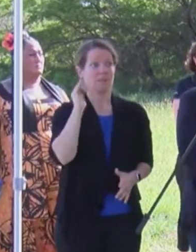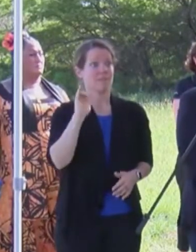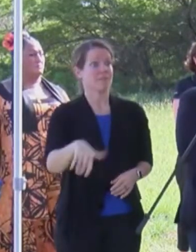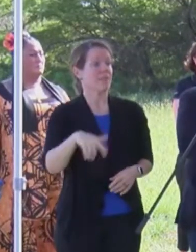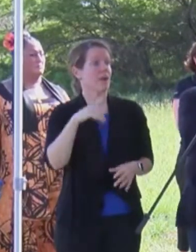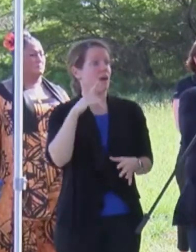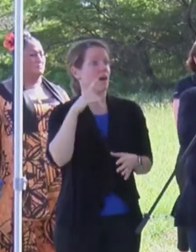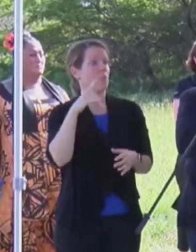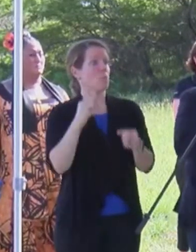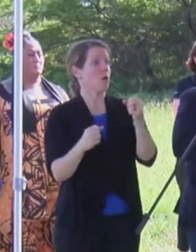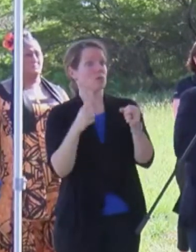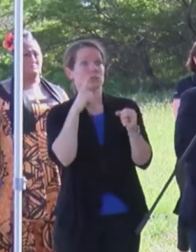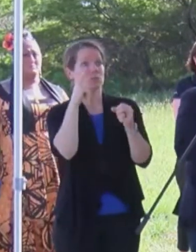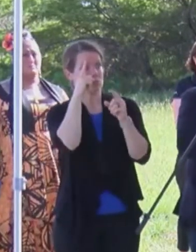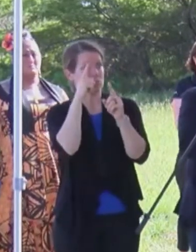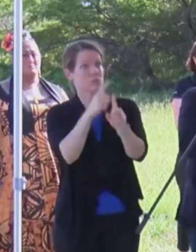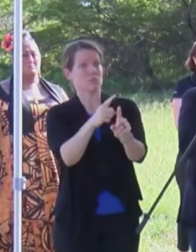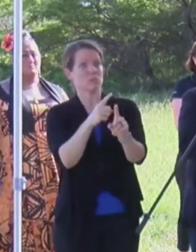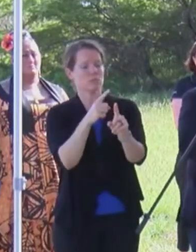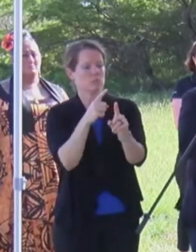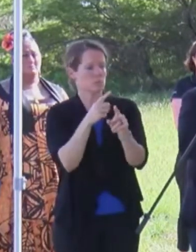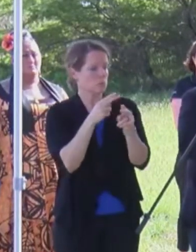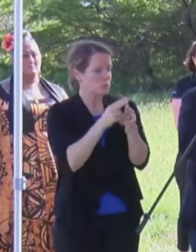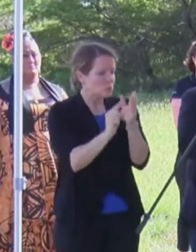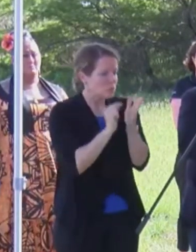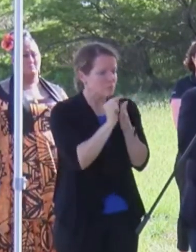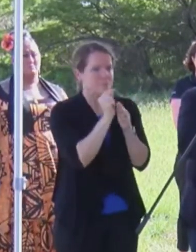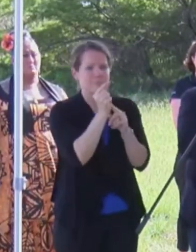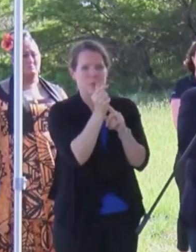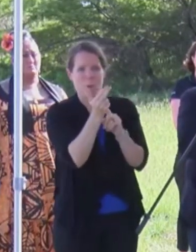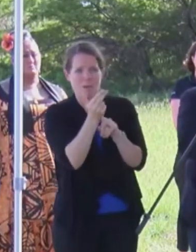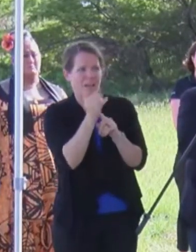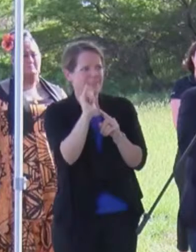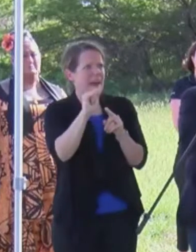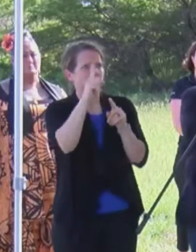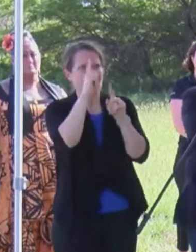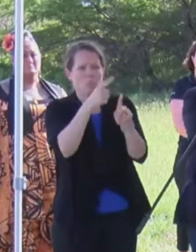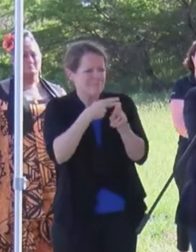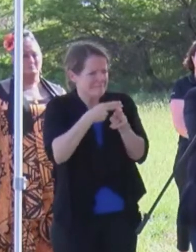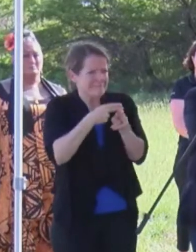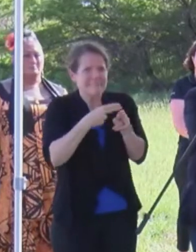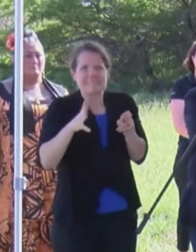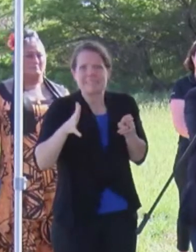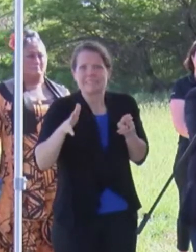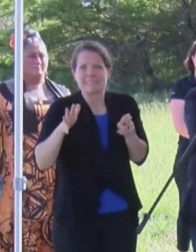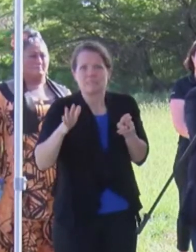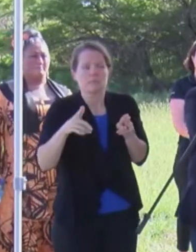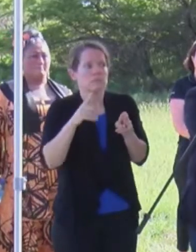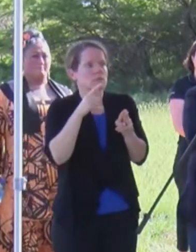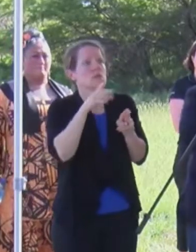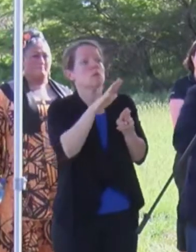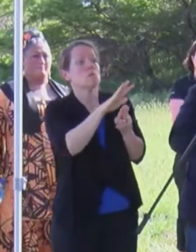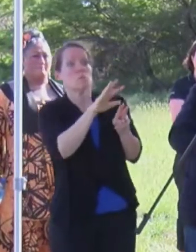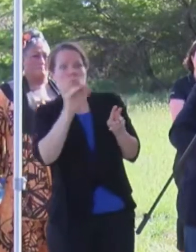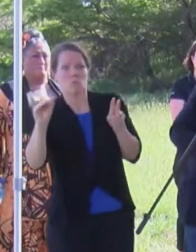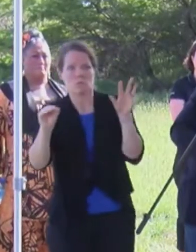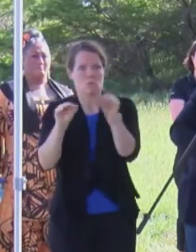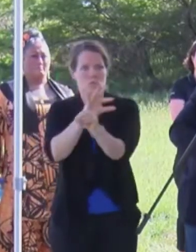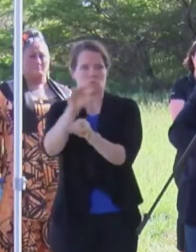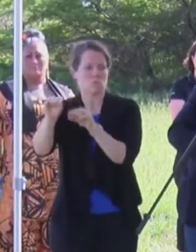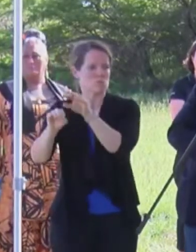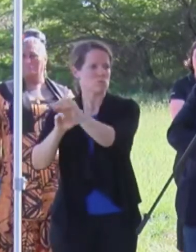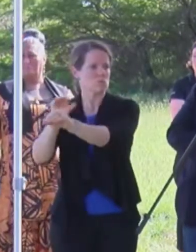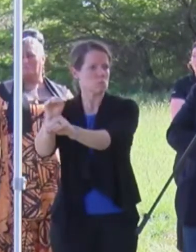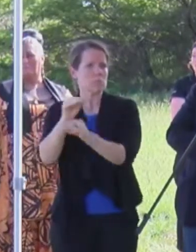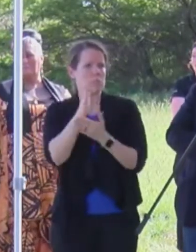hotels into all of the other different options. Which is why we maintain some hotel rooms. Which hotel rooms